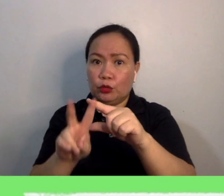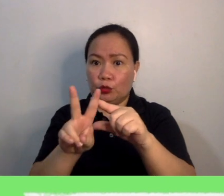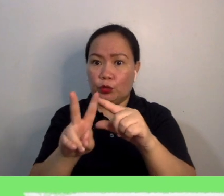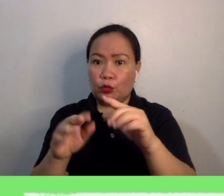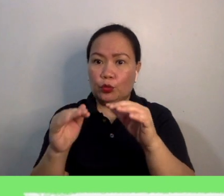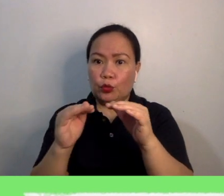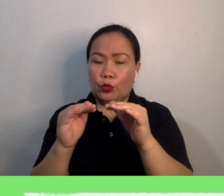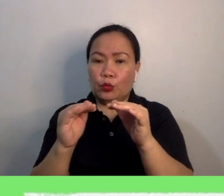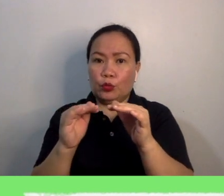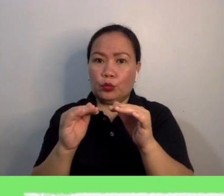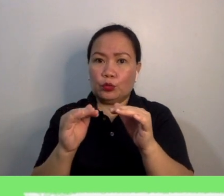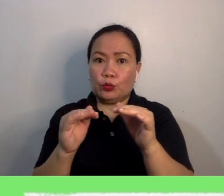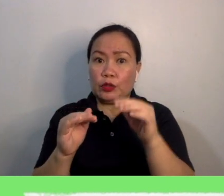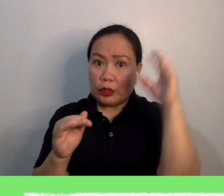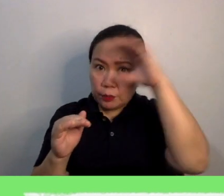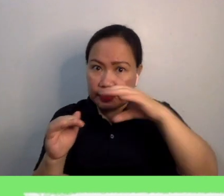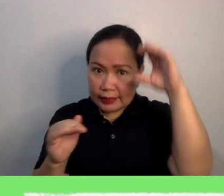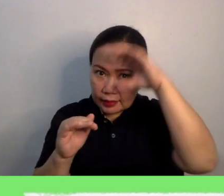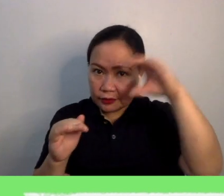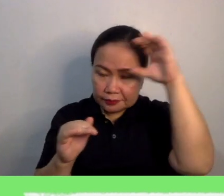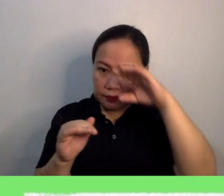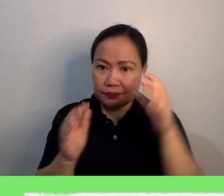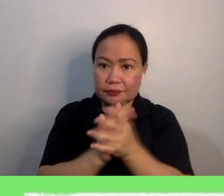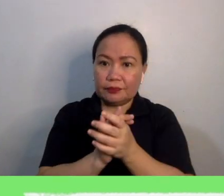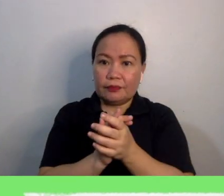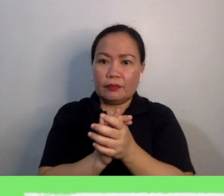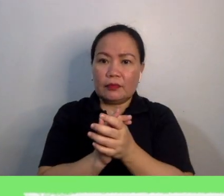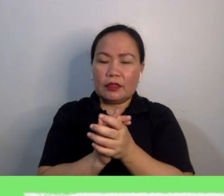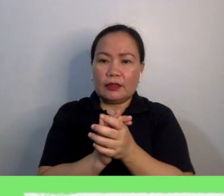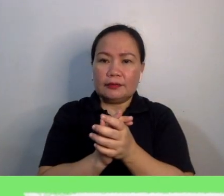to, yun yung hahanapin natin.